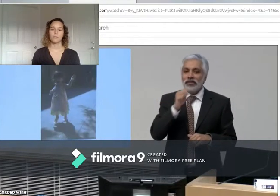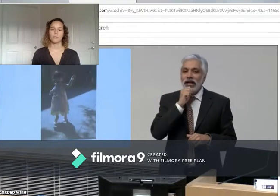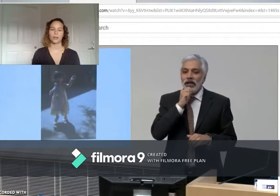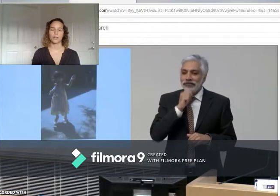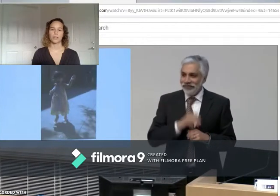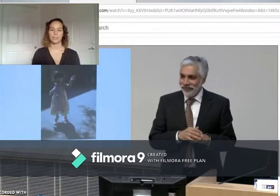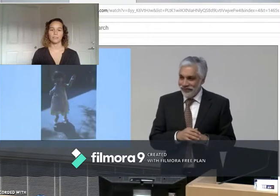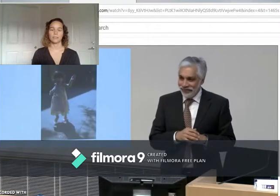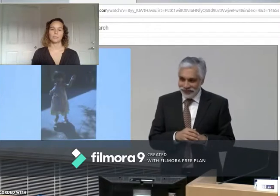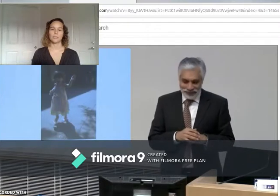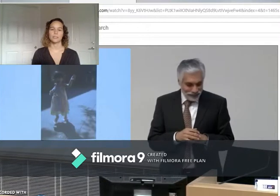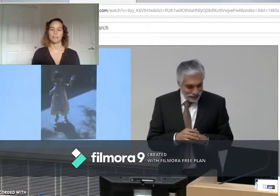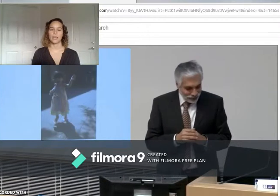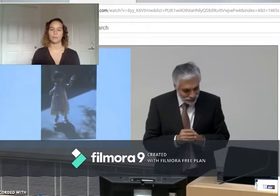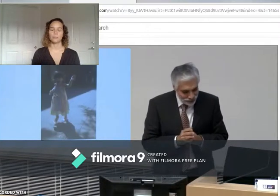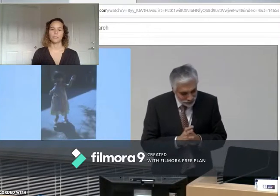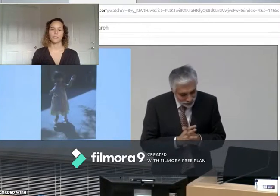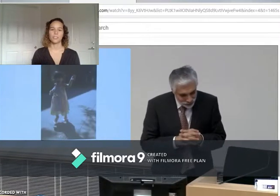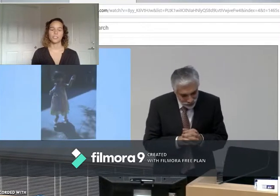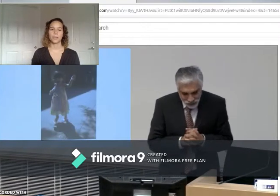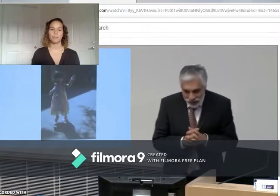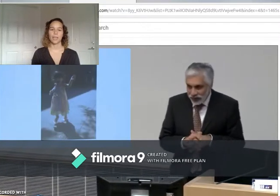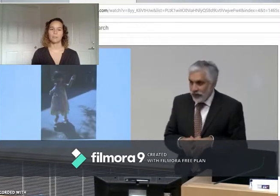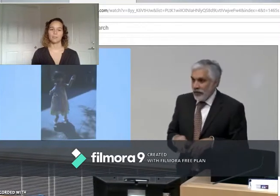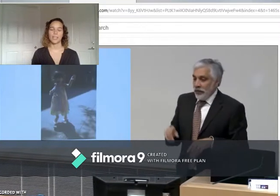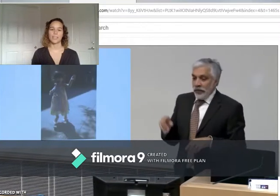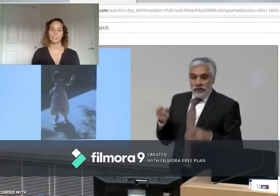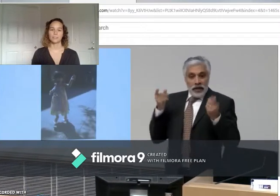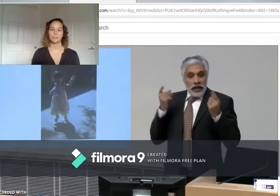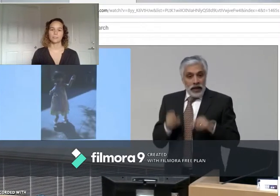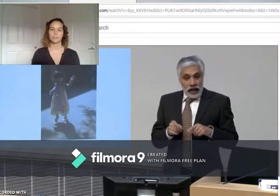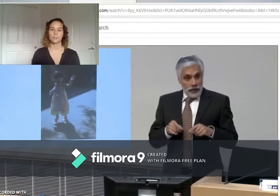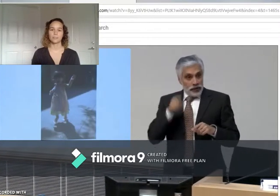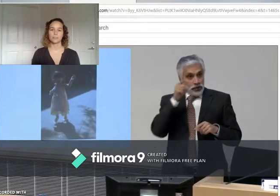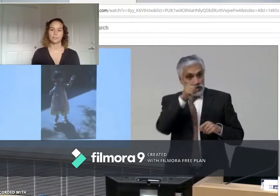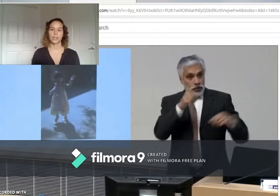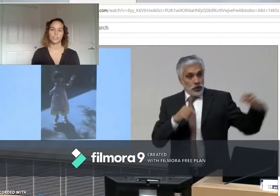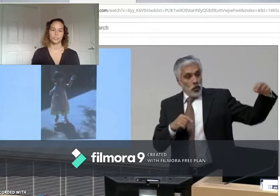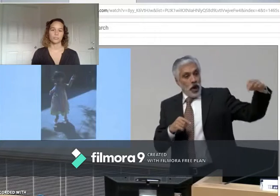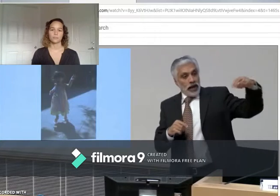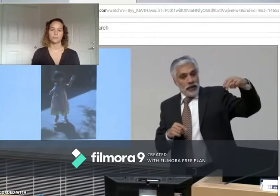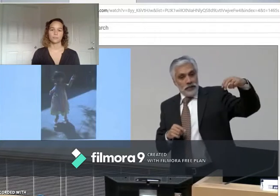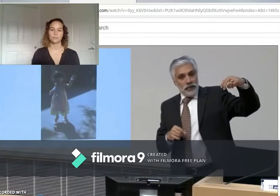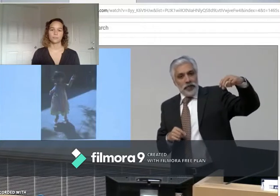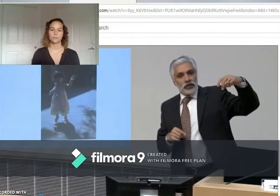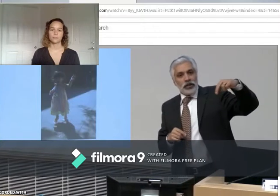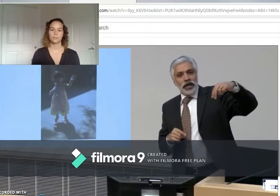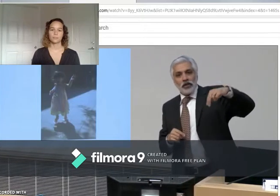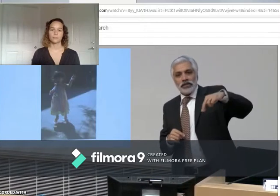One day we brought her a gift. It was a stuffed animal, and she named that animal Tasha. Tasha.